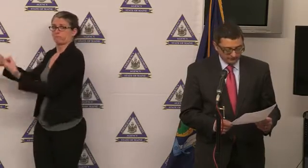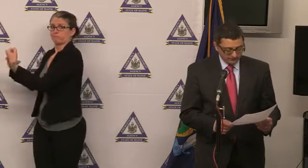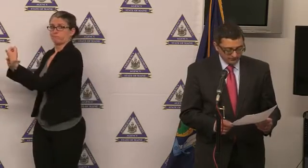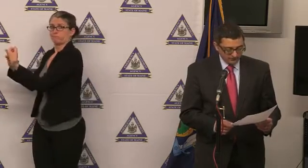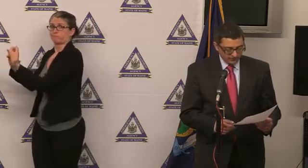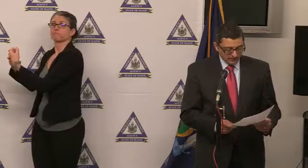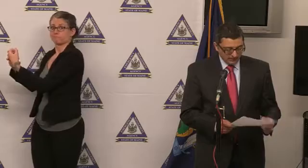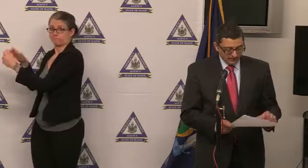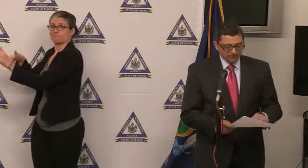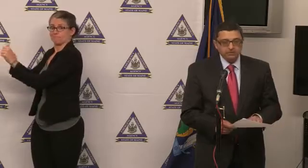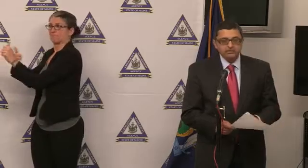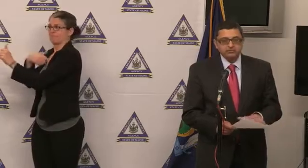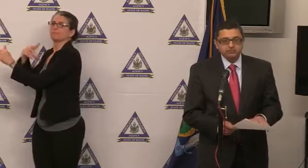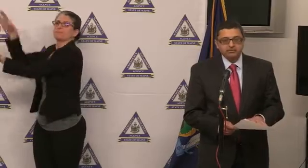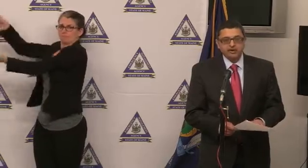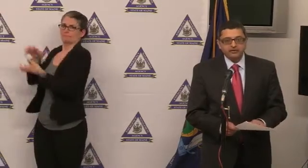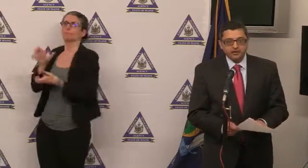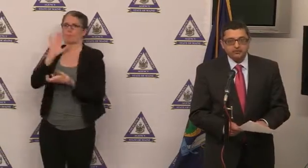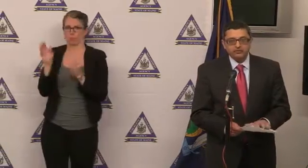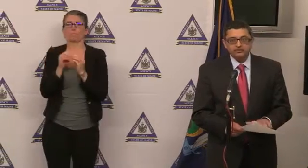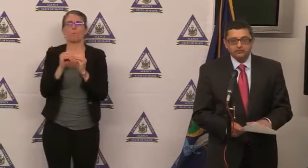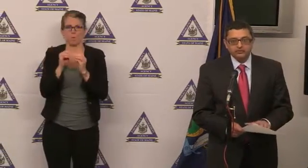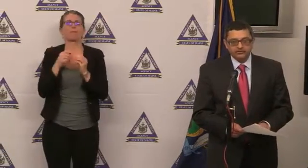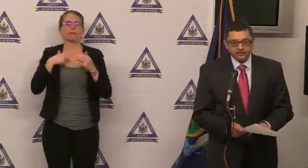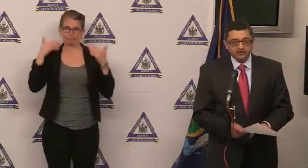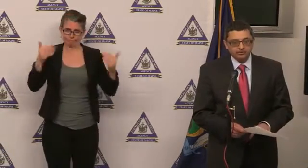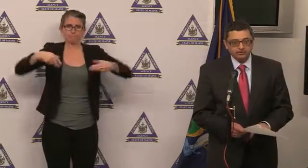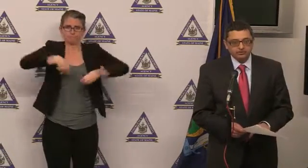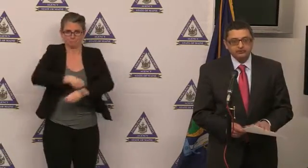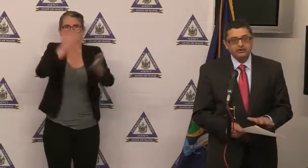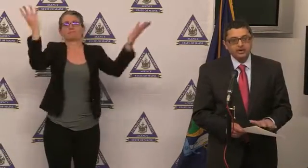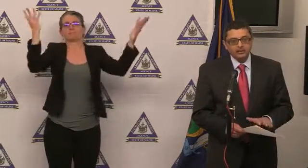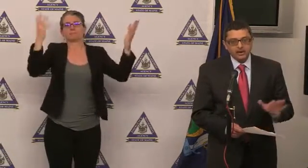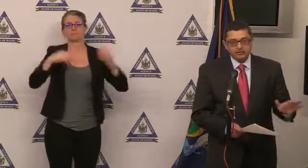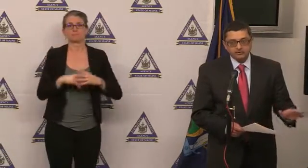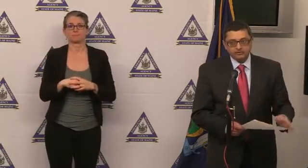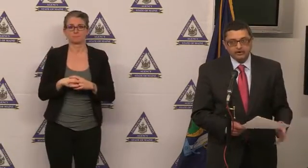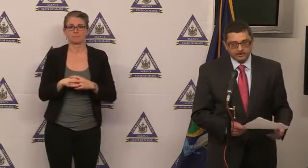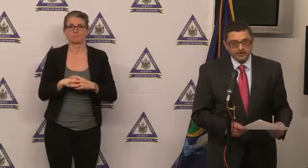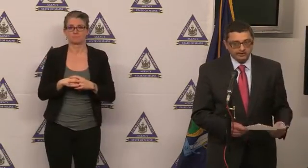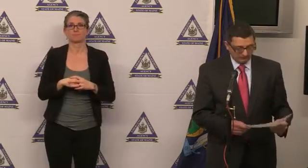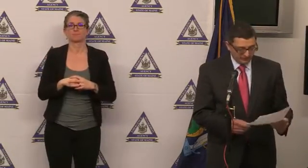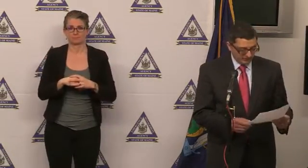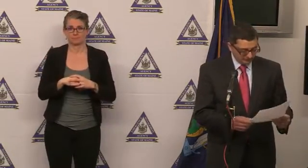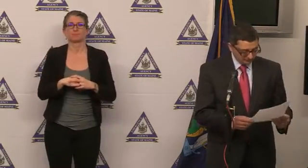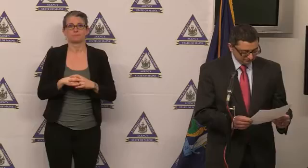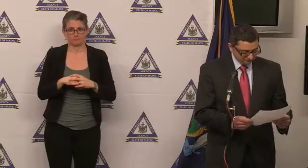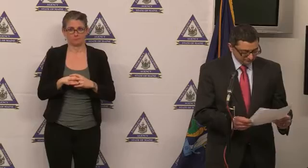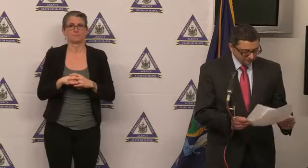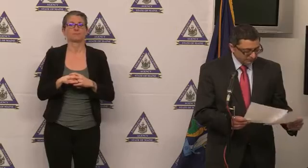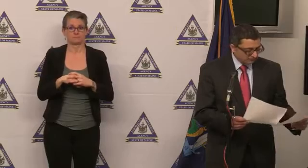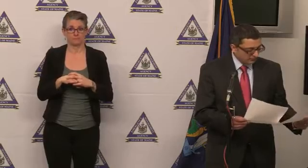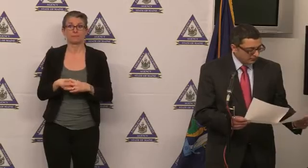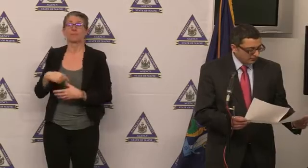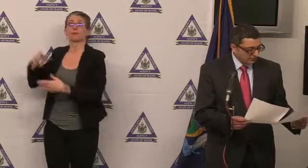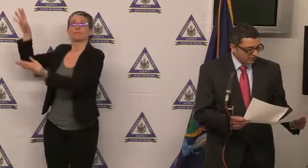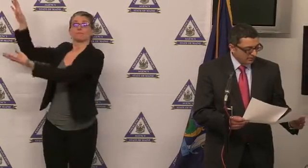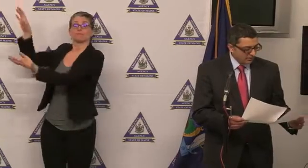warehouse. I've previously provided the numbers of what's in that shipment. I'm happy to do that again if needed.